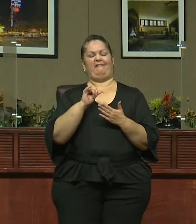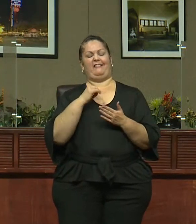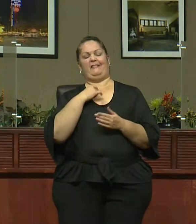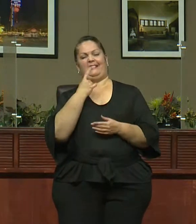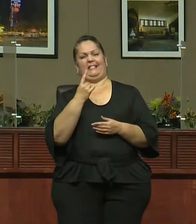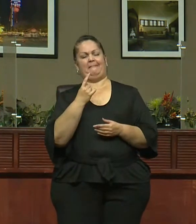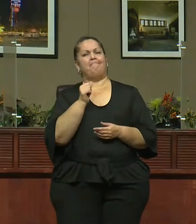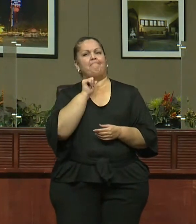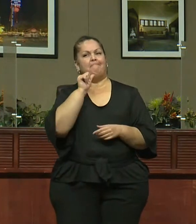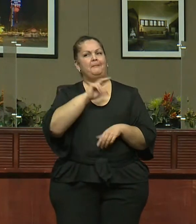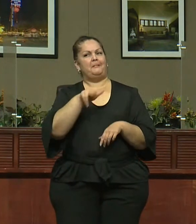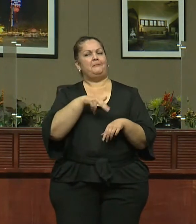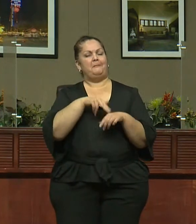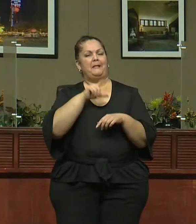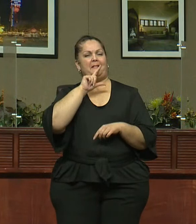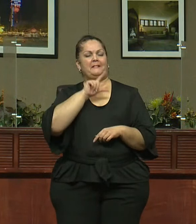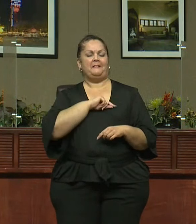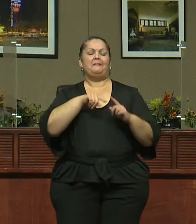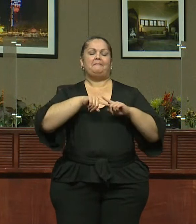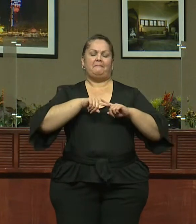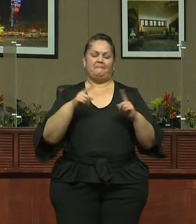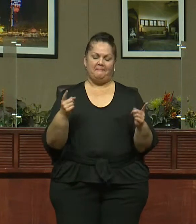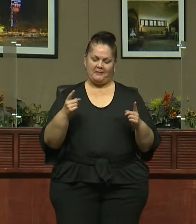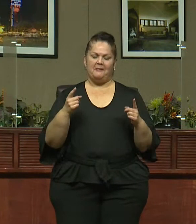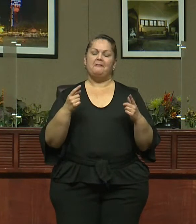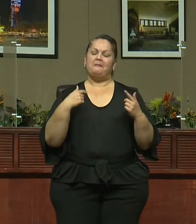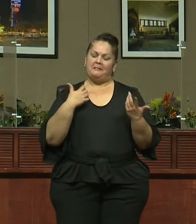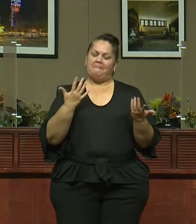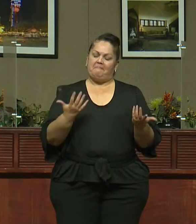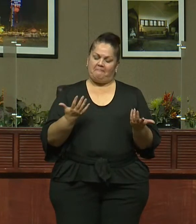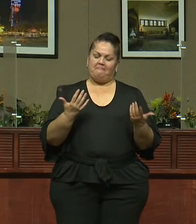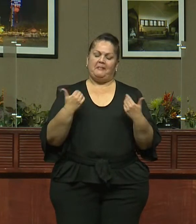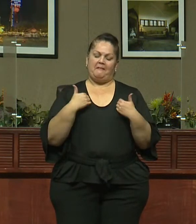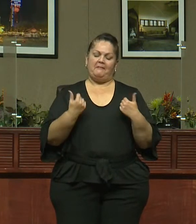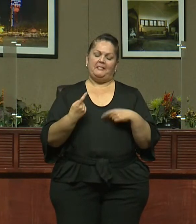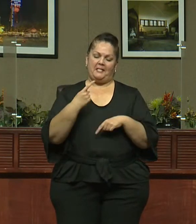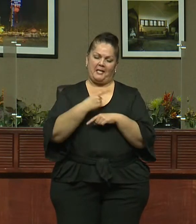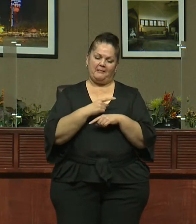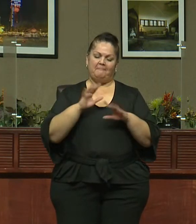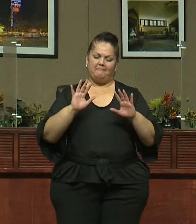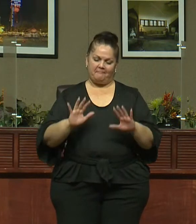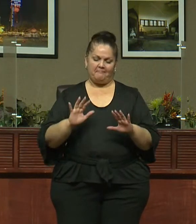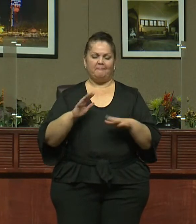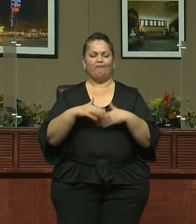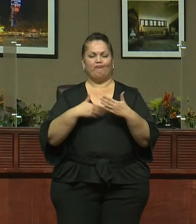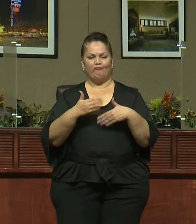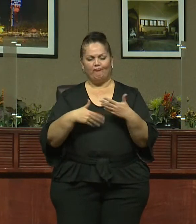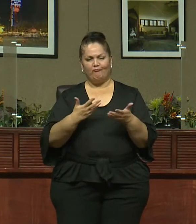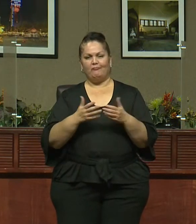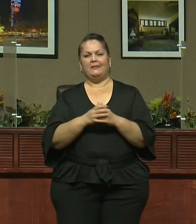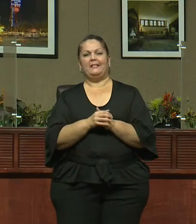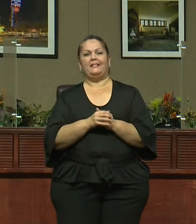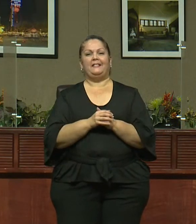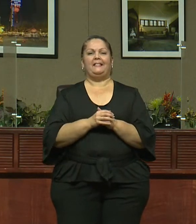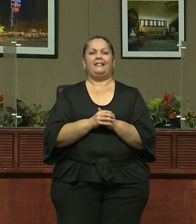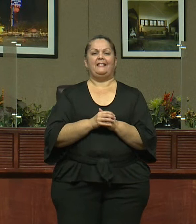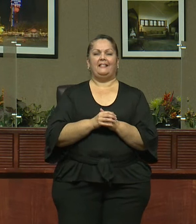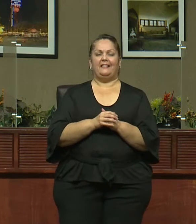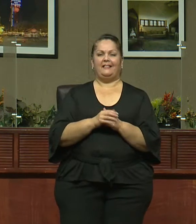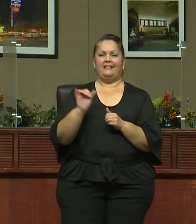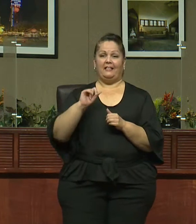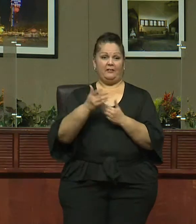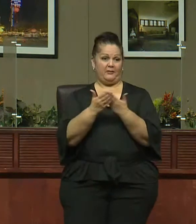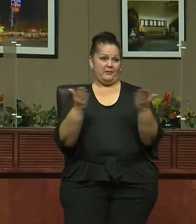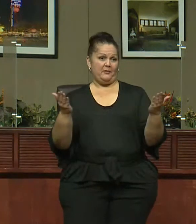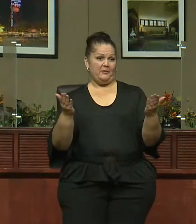little unusual. But we got through it, just like the rest of you and the rest of